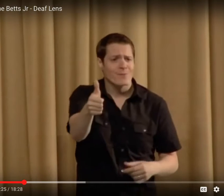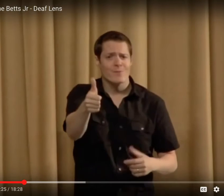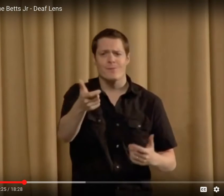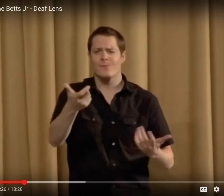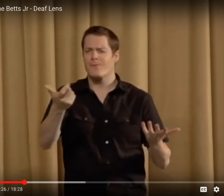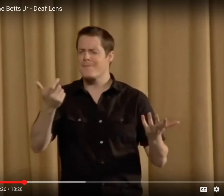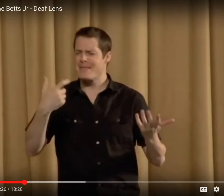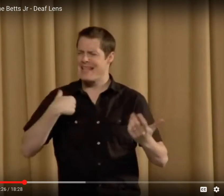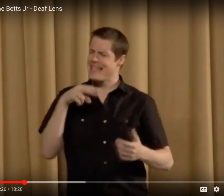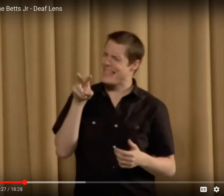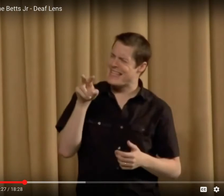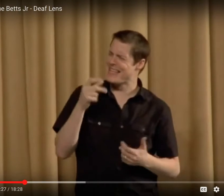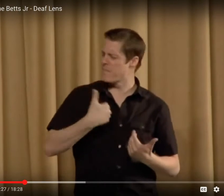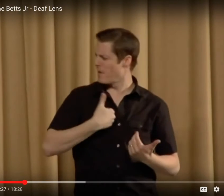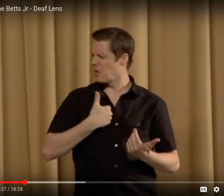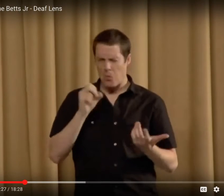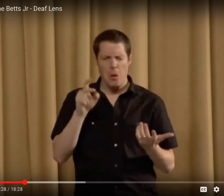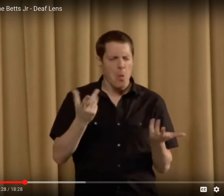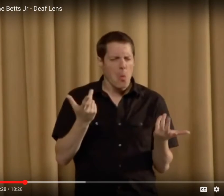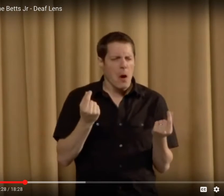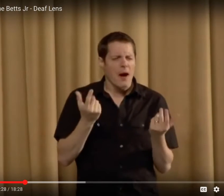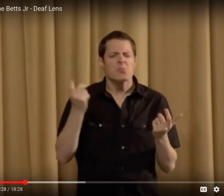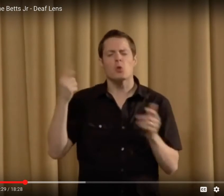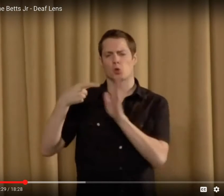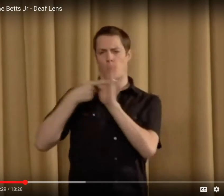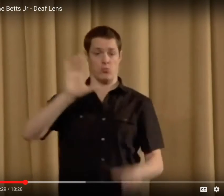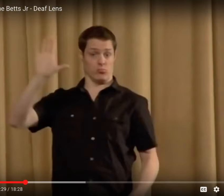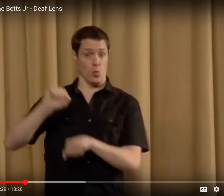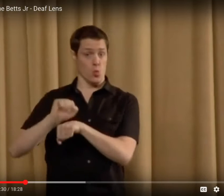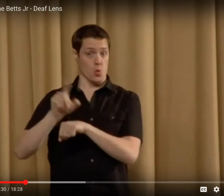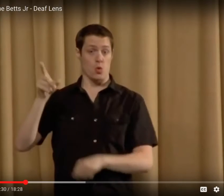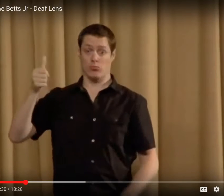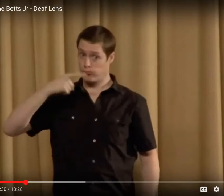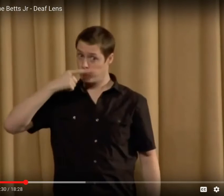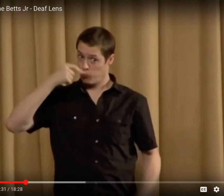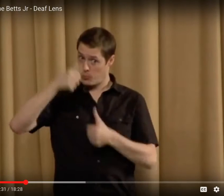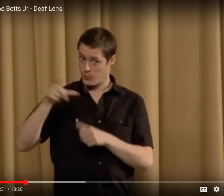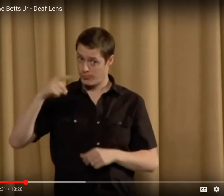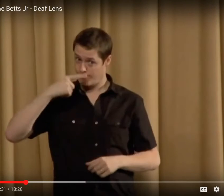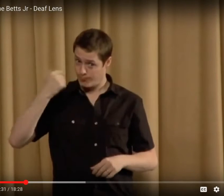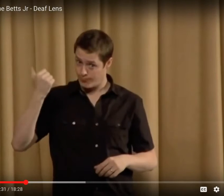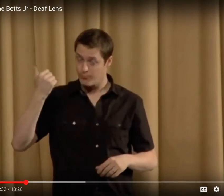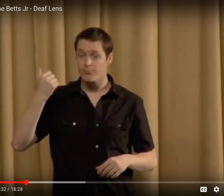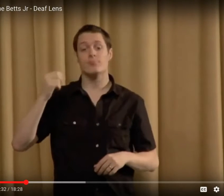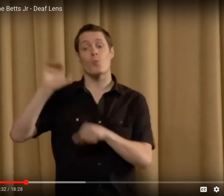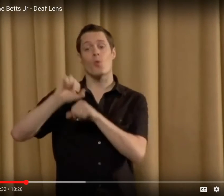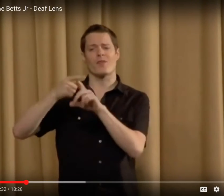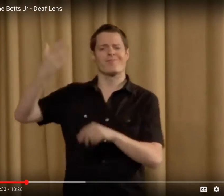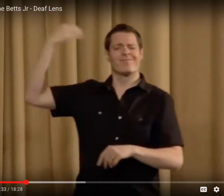something about yourself. The first project that we had. The first project we had, so I want you to express something about yourself. And he showed us a piece of